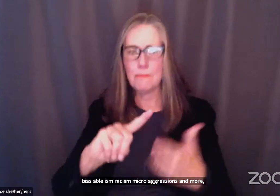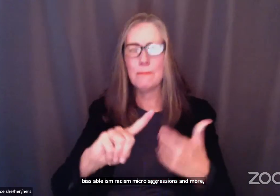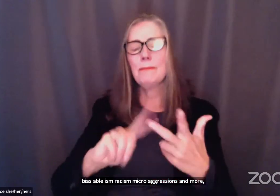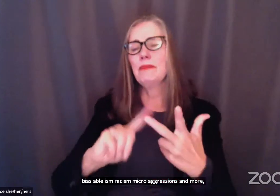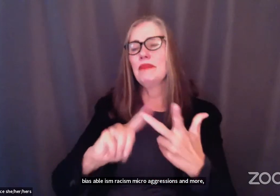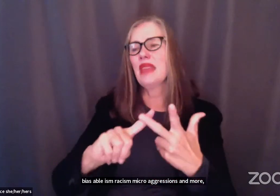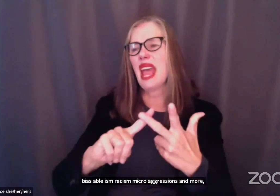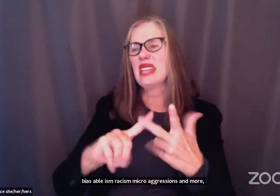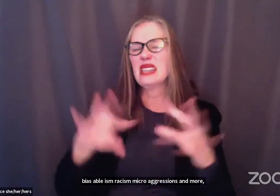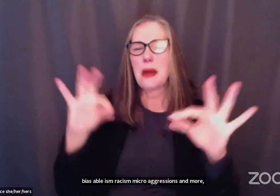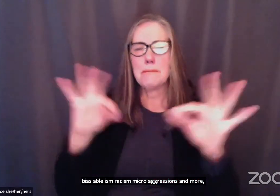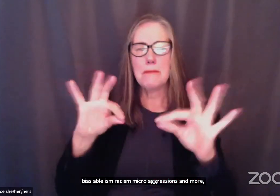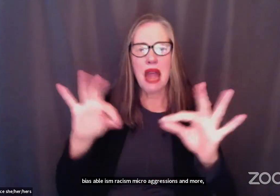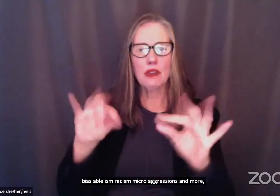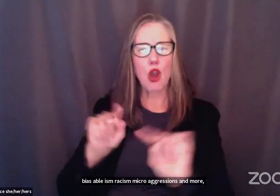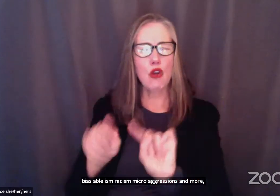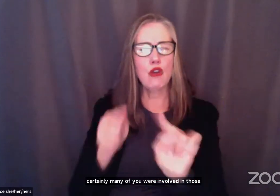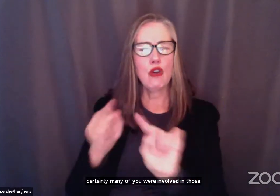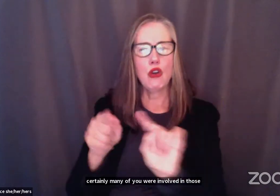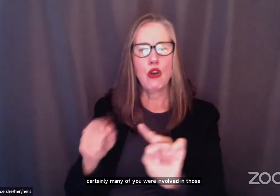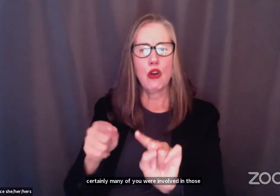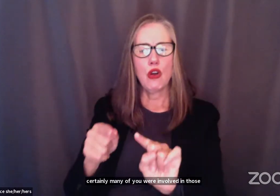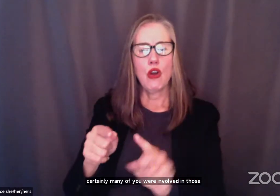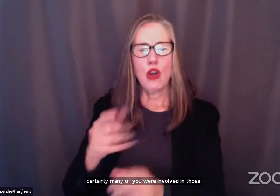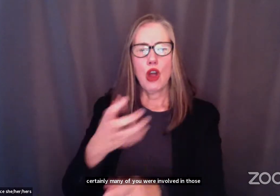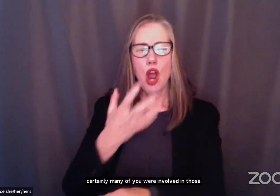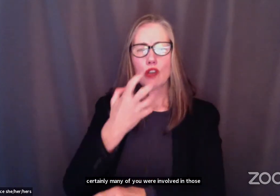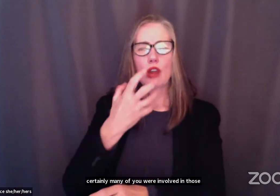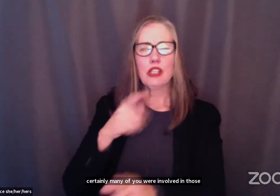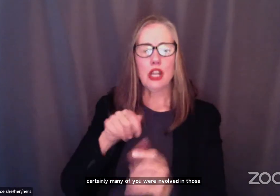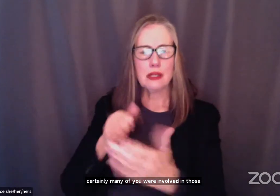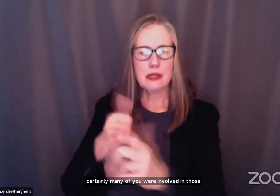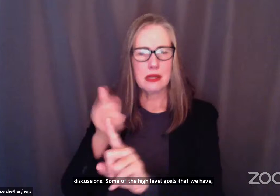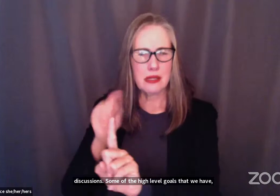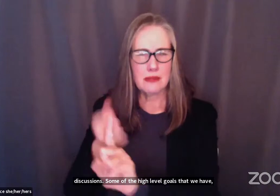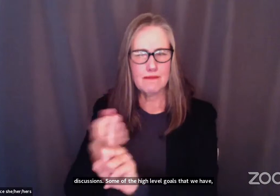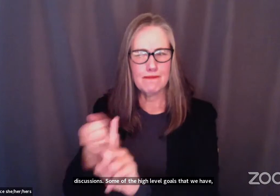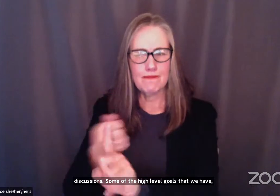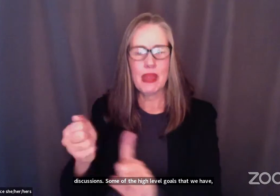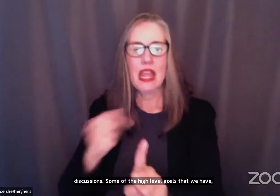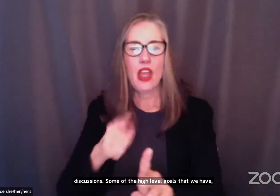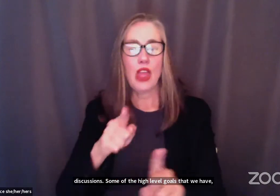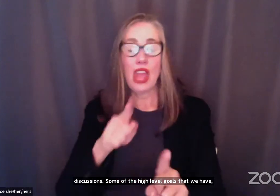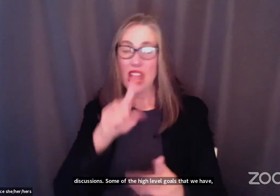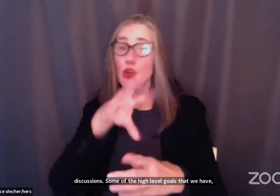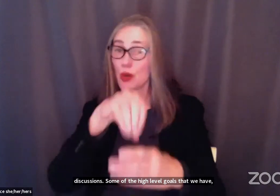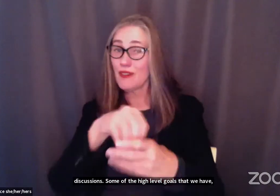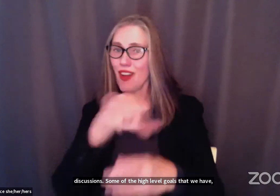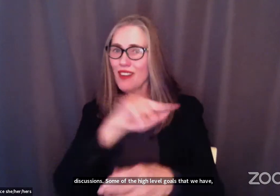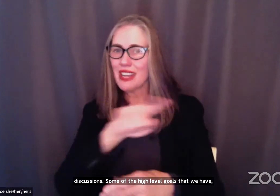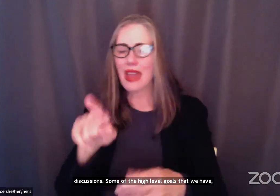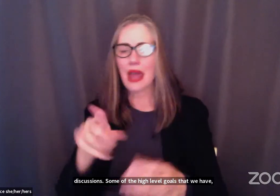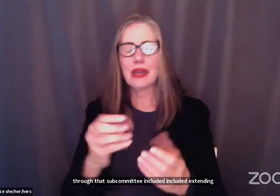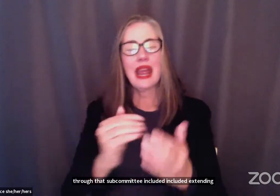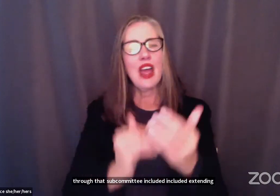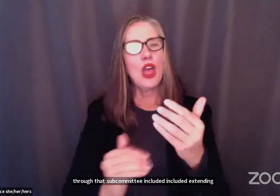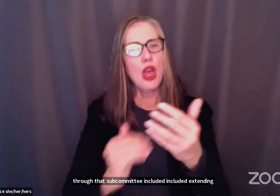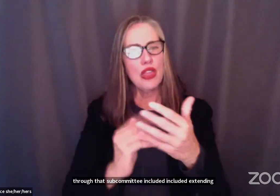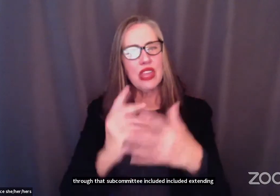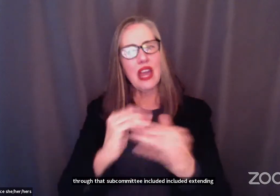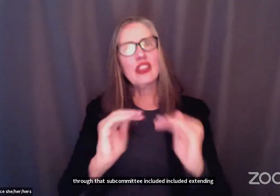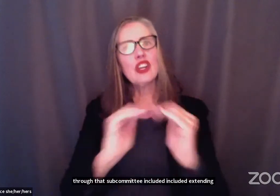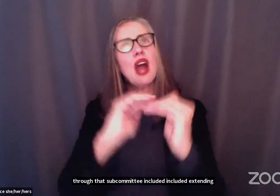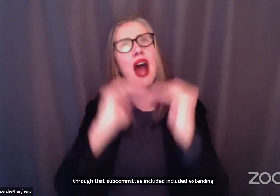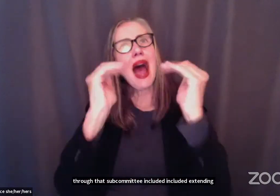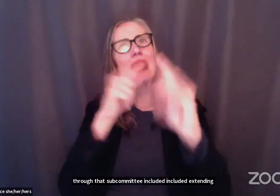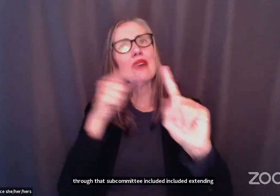discussions. Some of the high-level goals that we have through that subcommittee included extending and